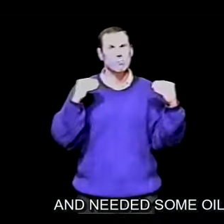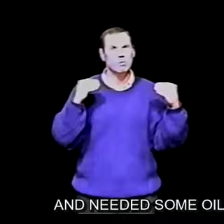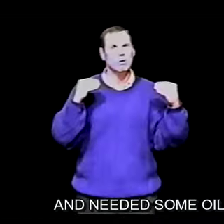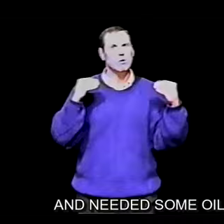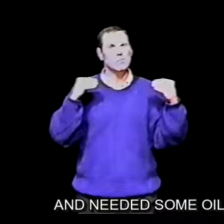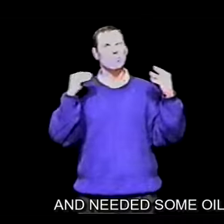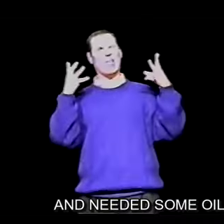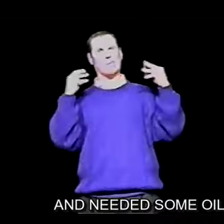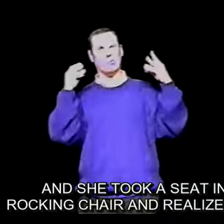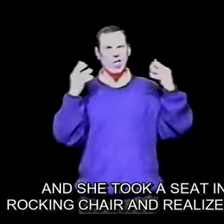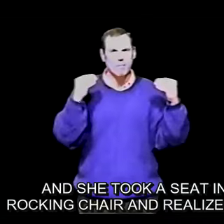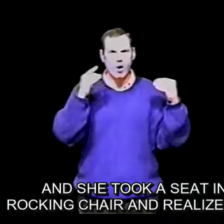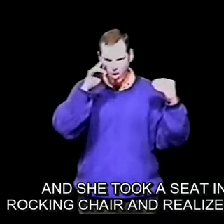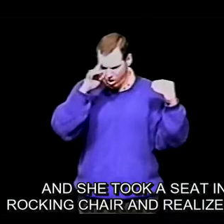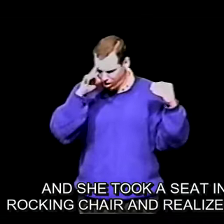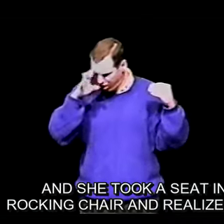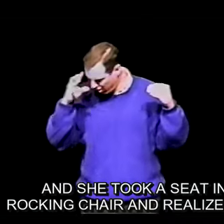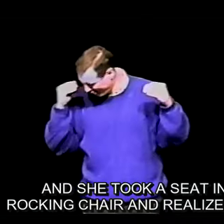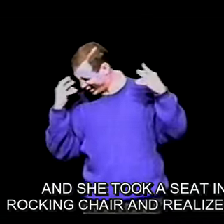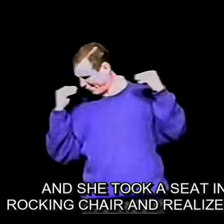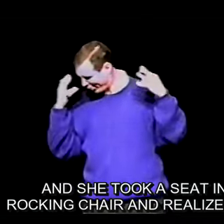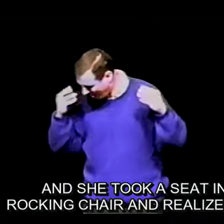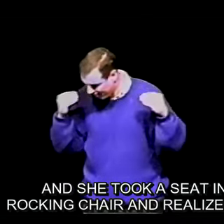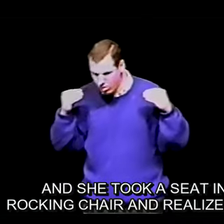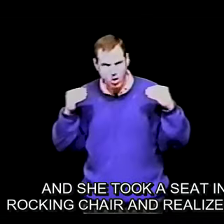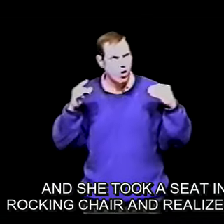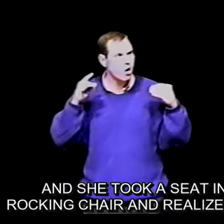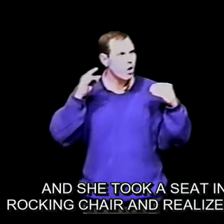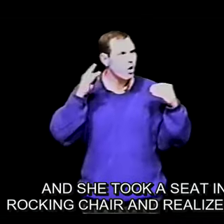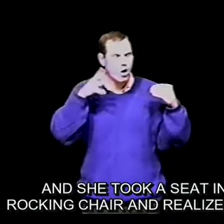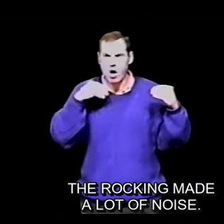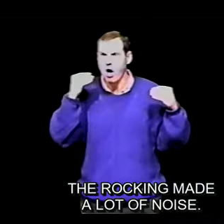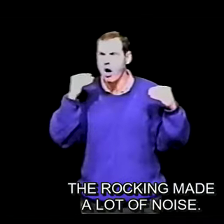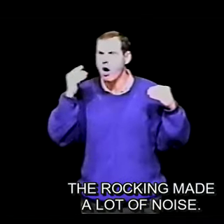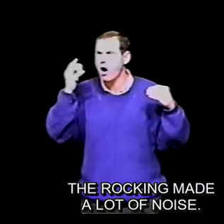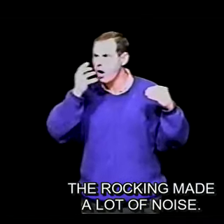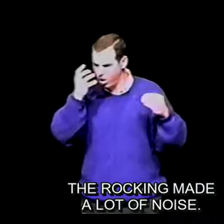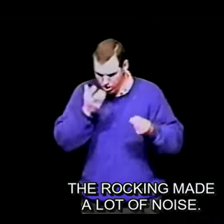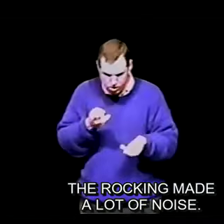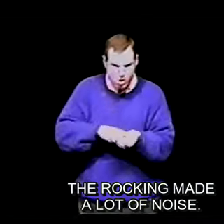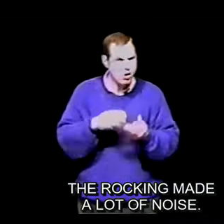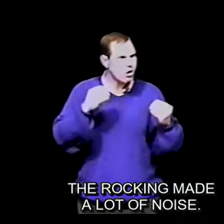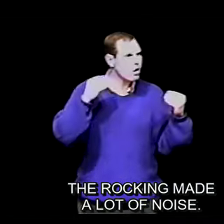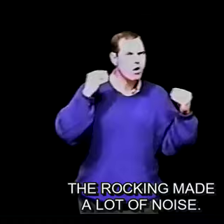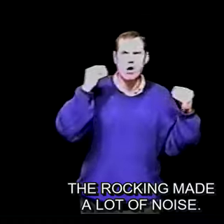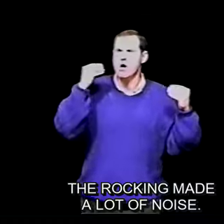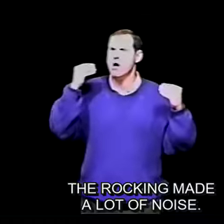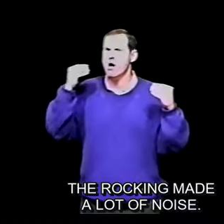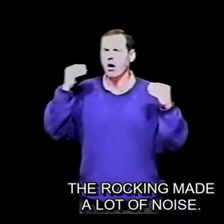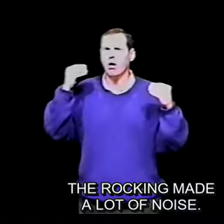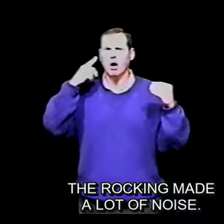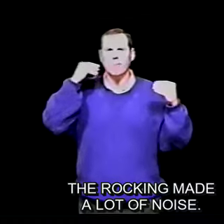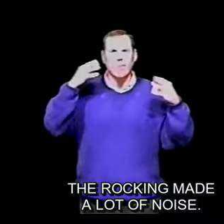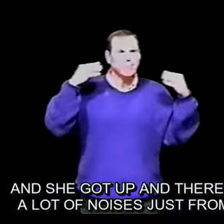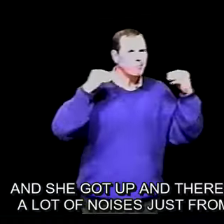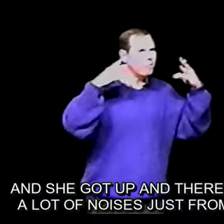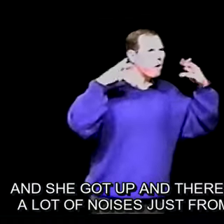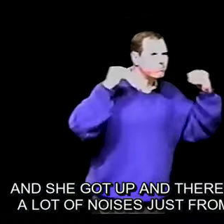in a rocking chair and realized that the rocking made a lot of noise. And she got up, and there were a lot of